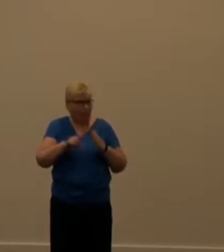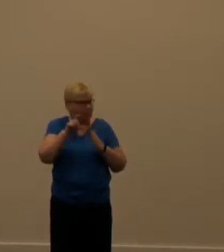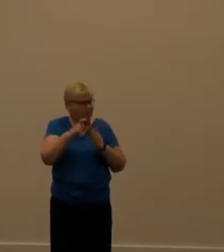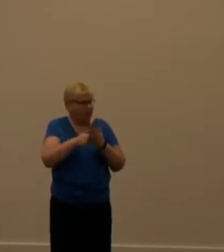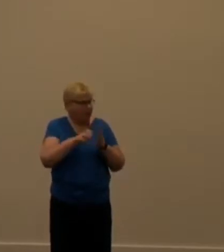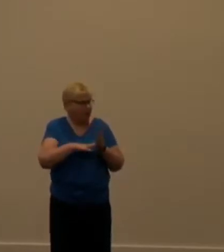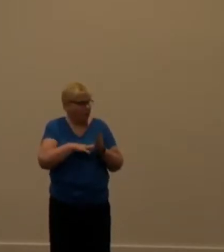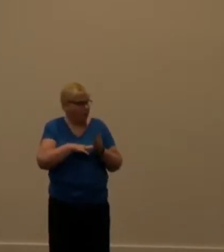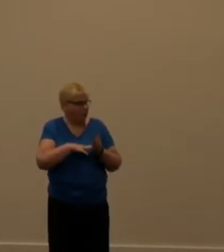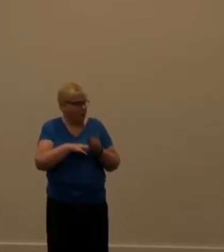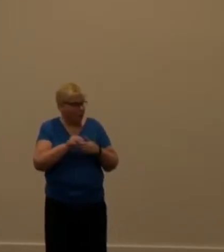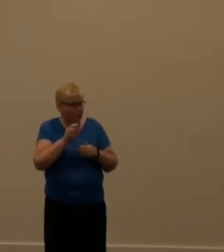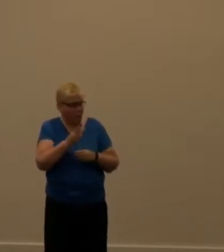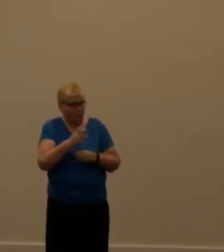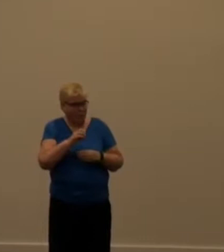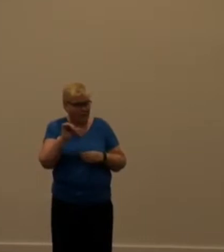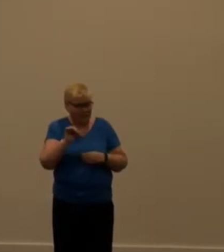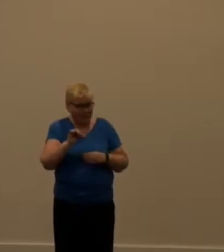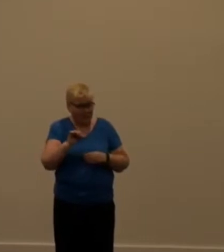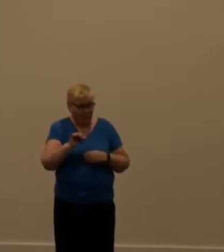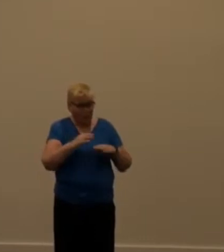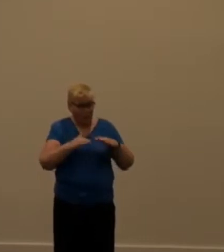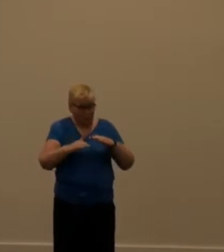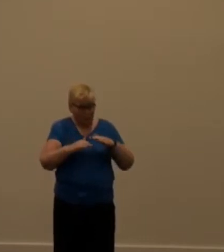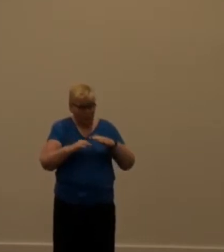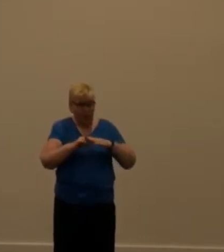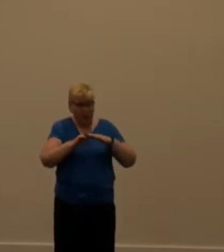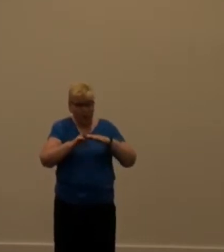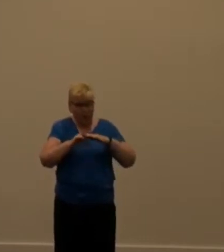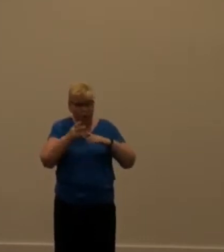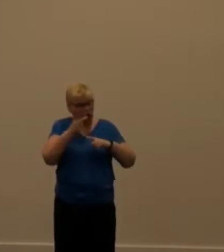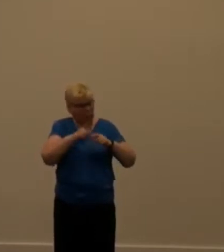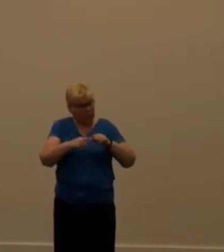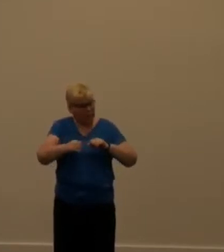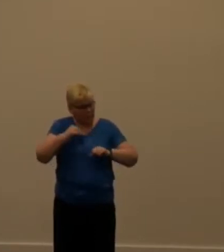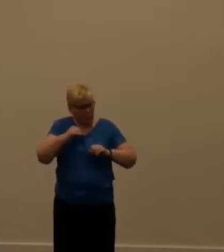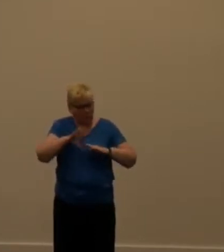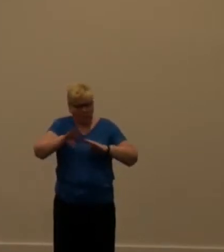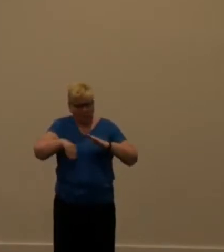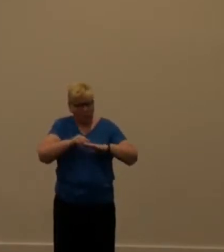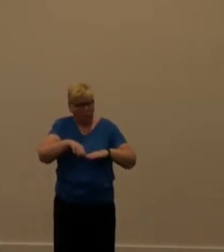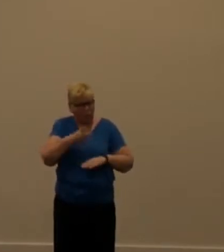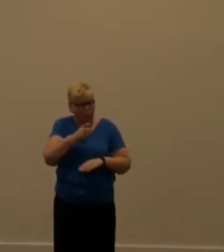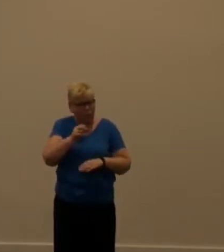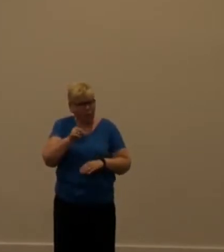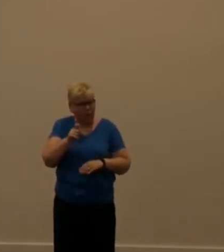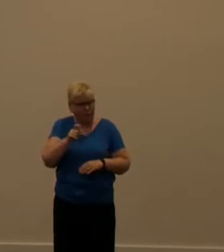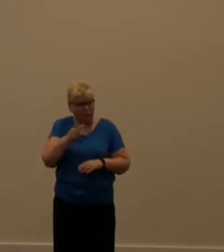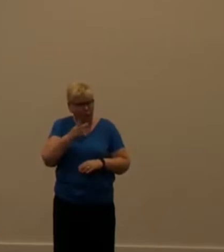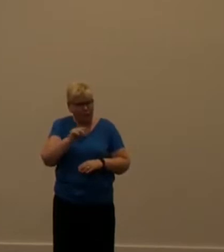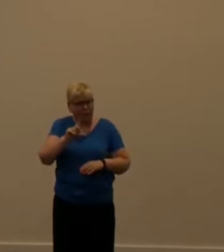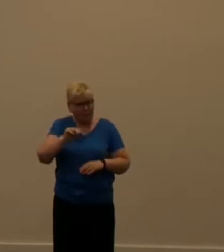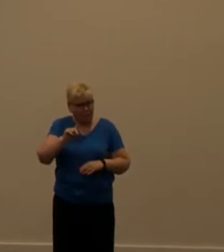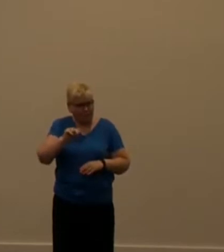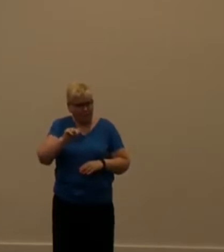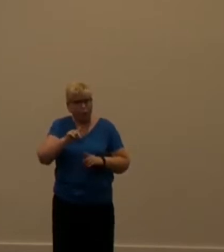CRM 2016 on-premise version. 2 years before that, they had actually moved from 2011 to